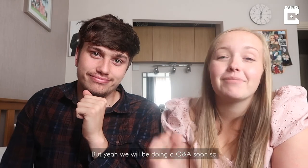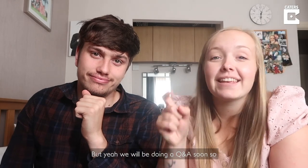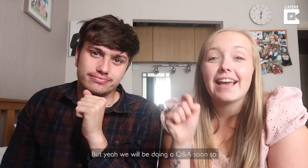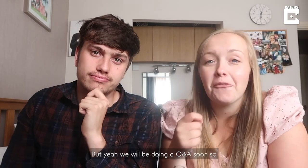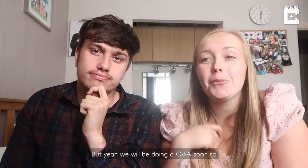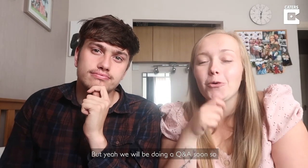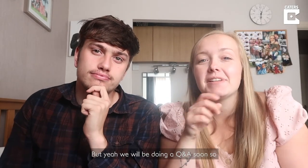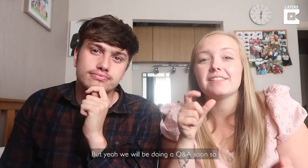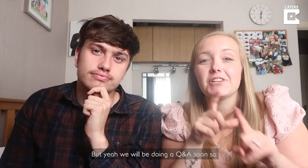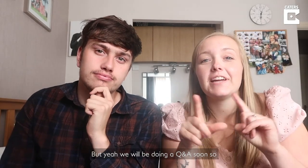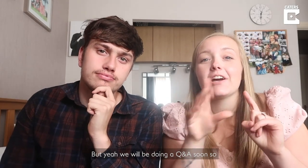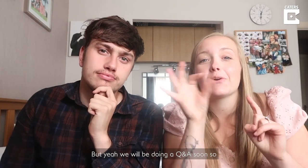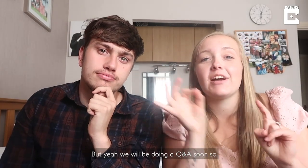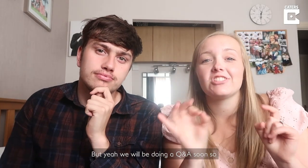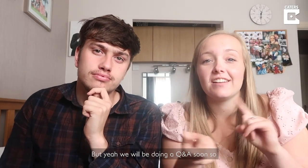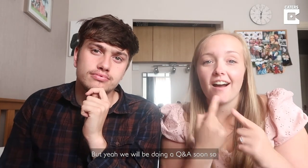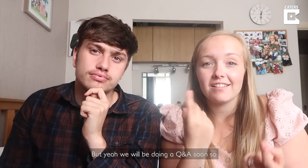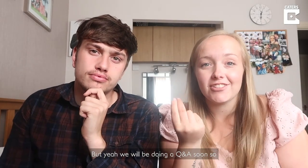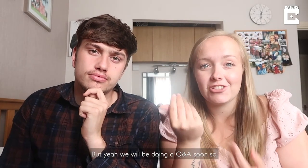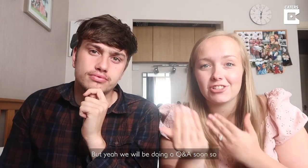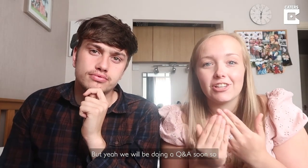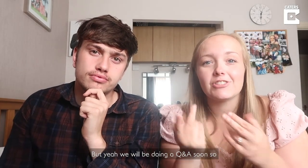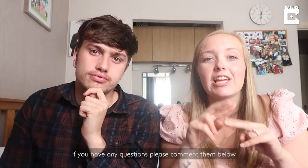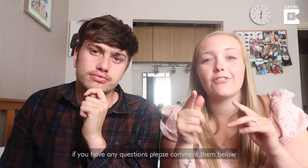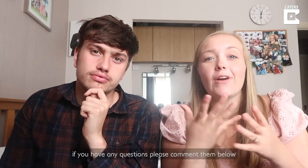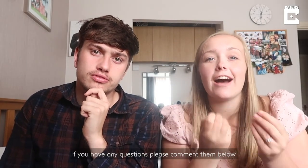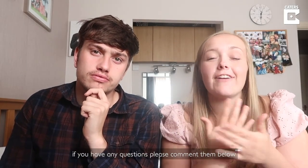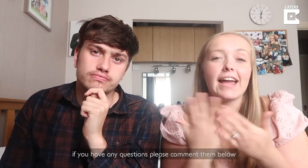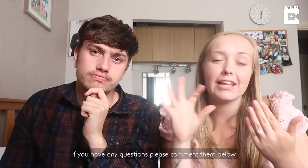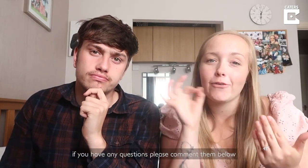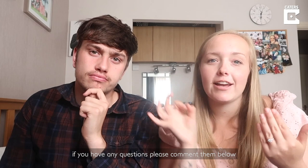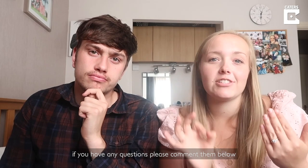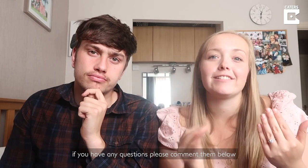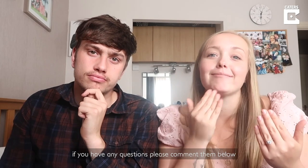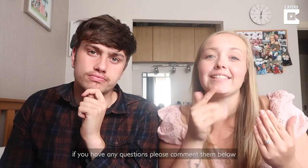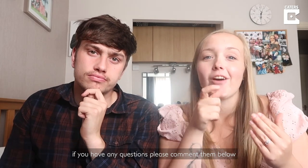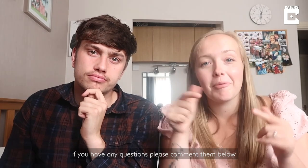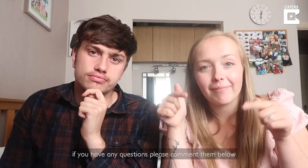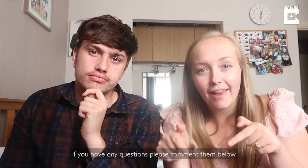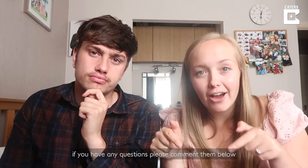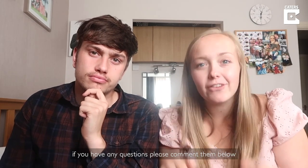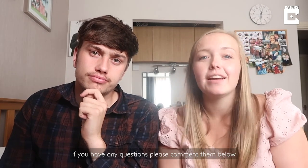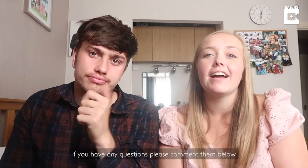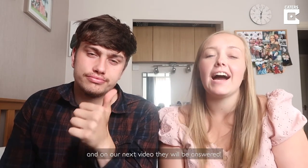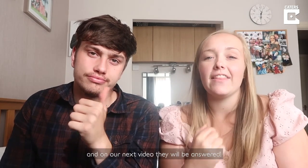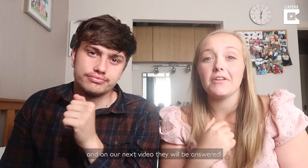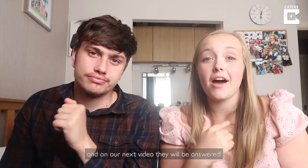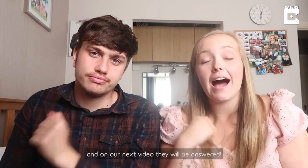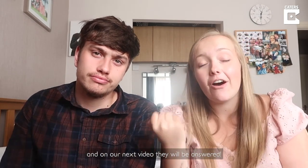But yeah, we will be doing a question and answer soon. So if you have any questions, please comment below. And then on